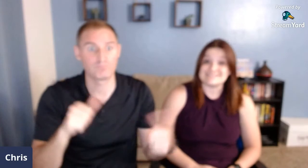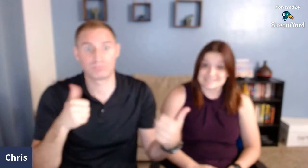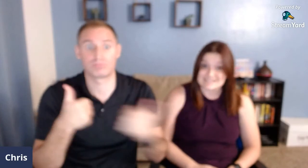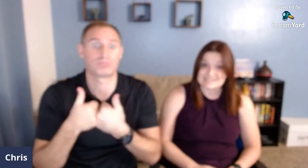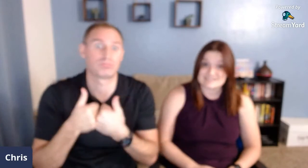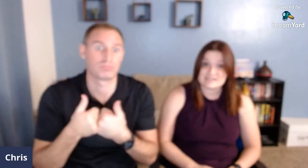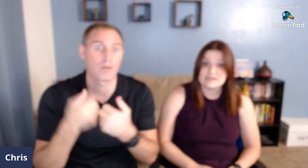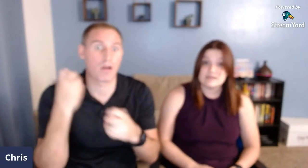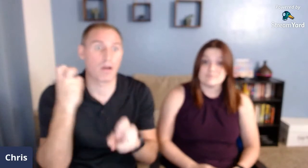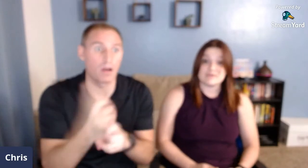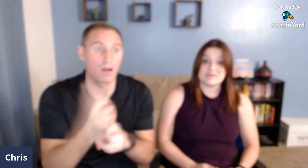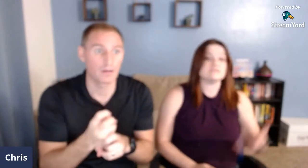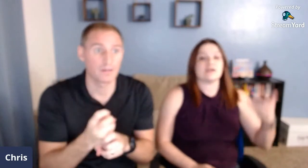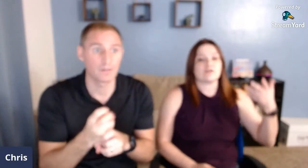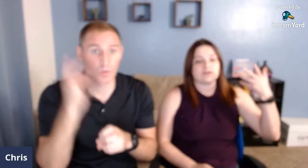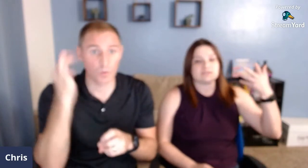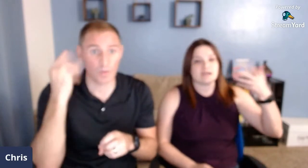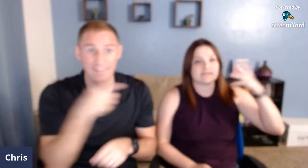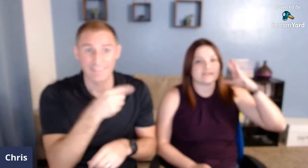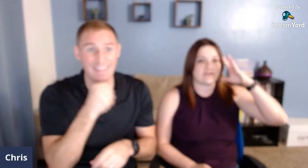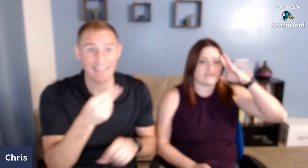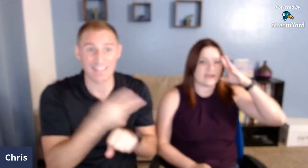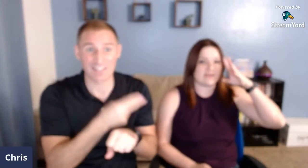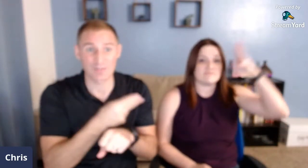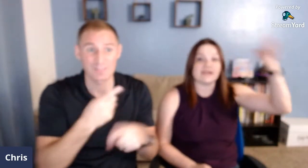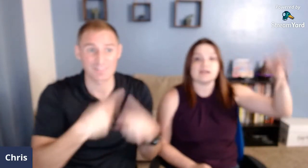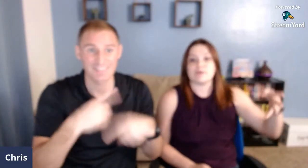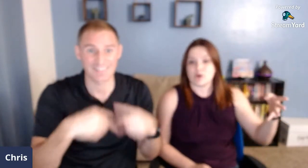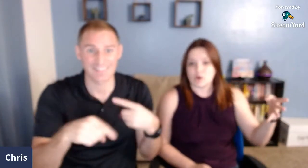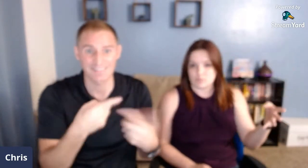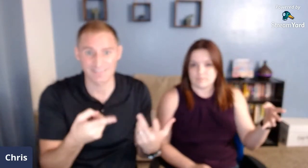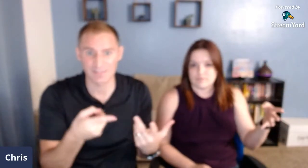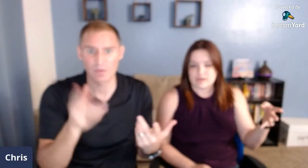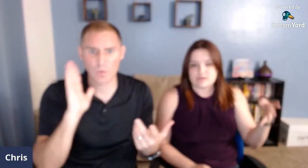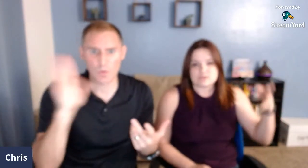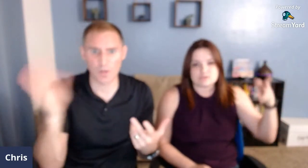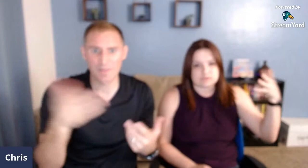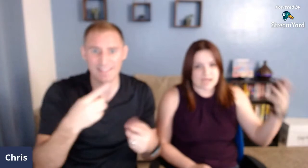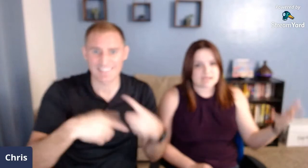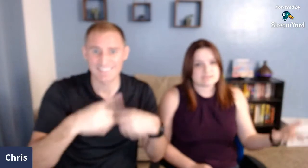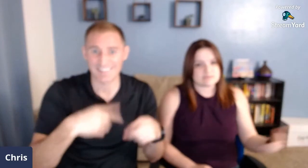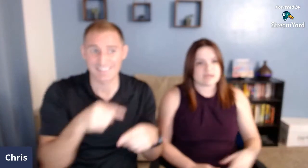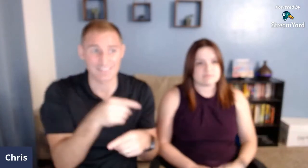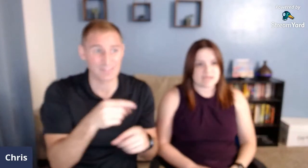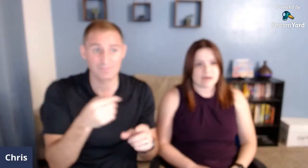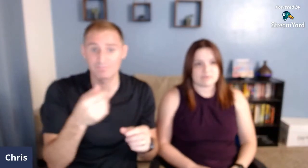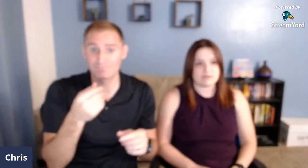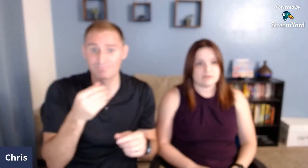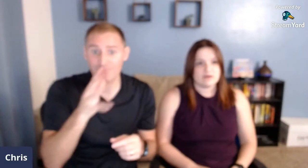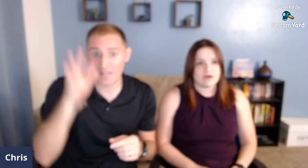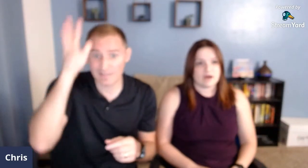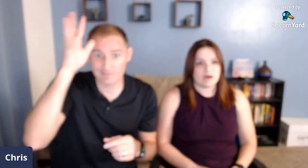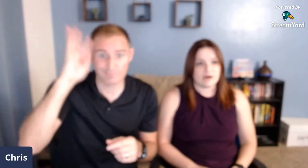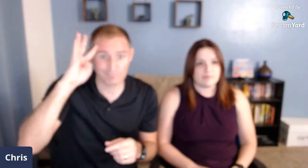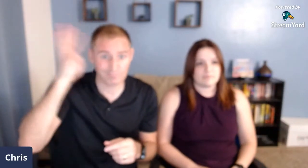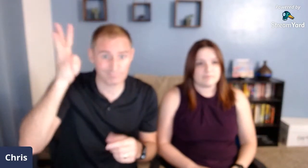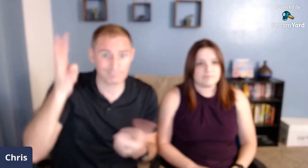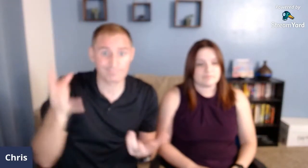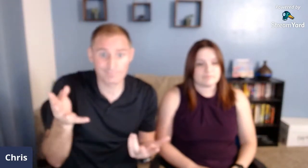actually exist because they're signs that they have made up at home. So that can sometimes happen.